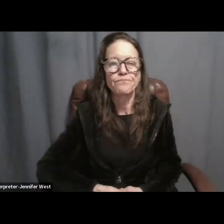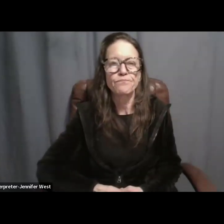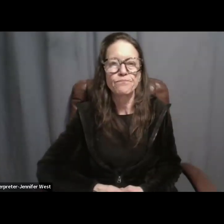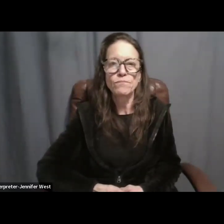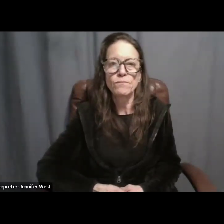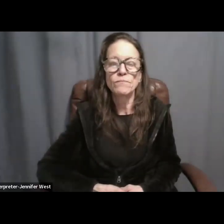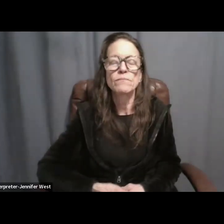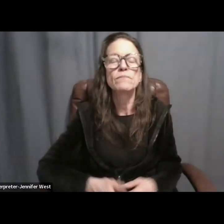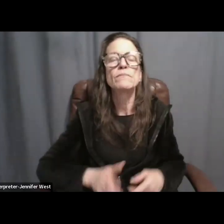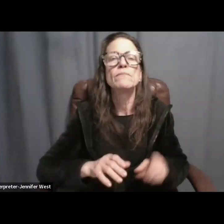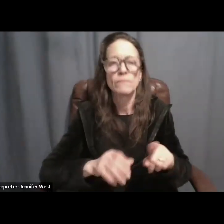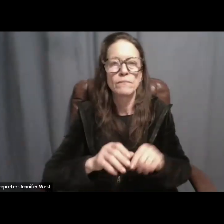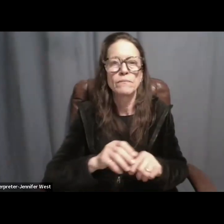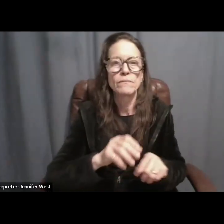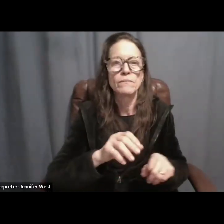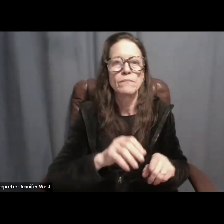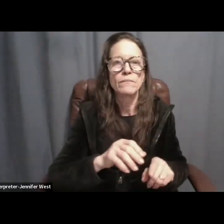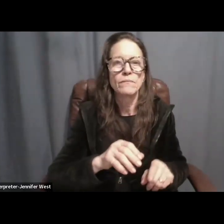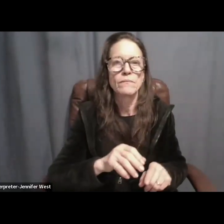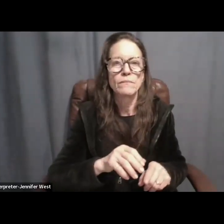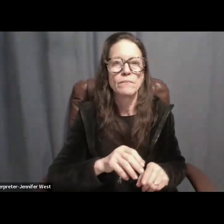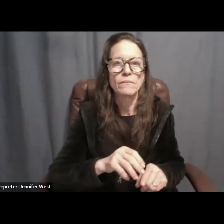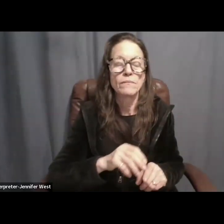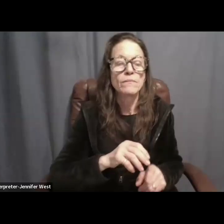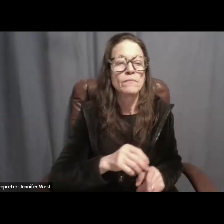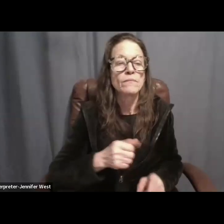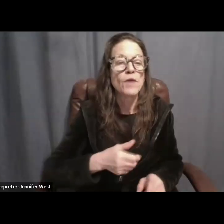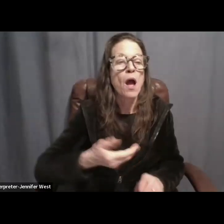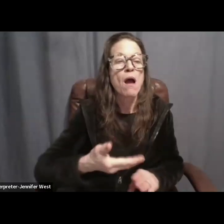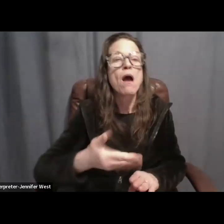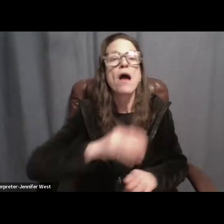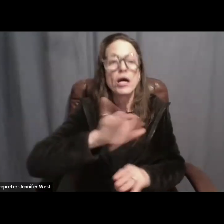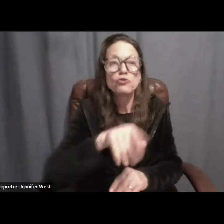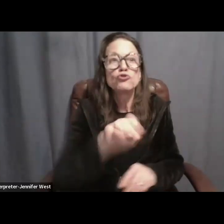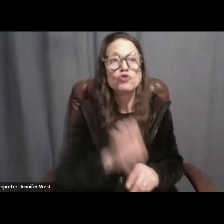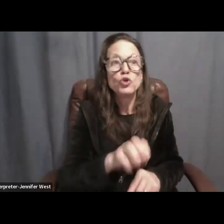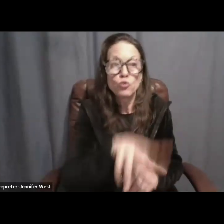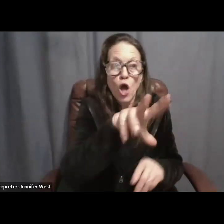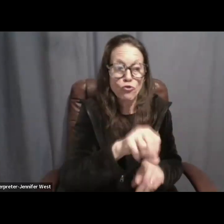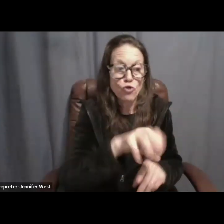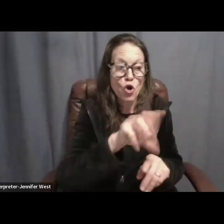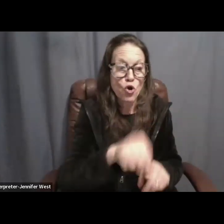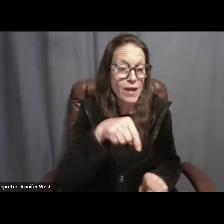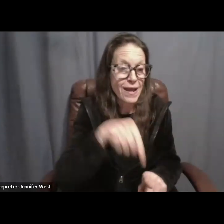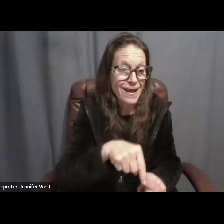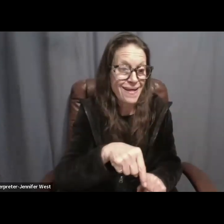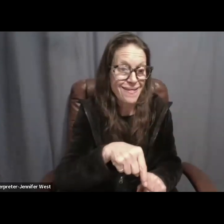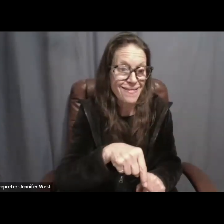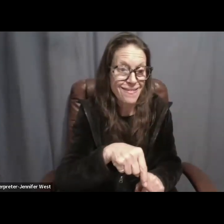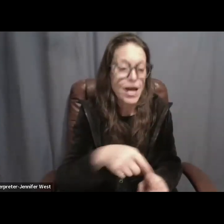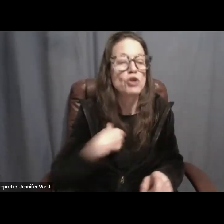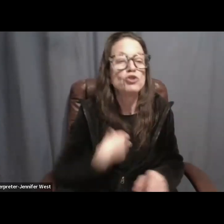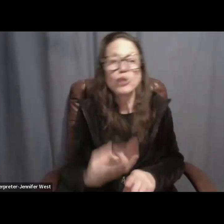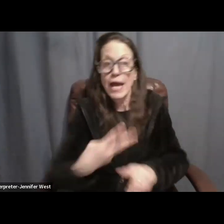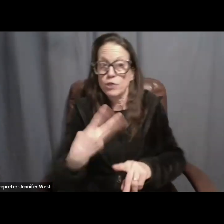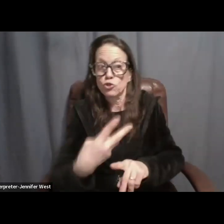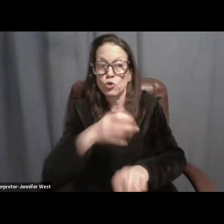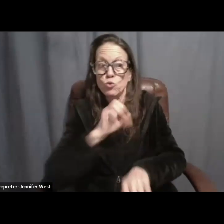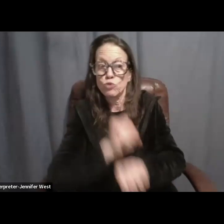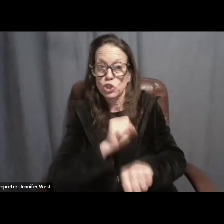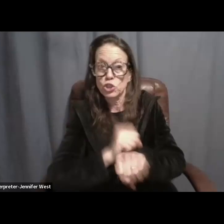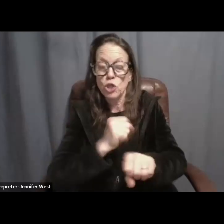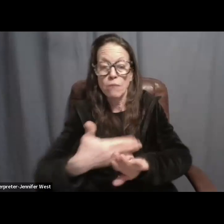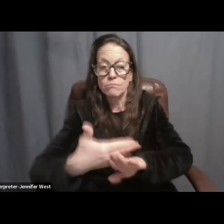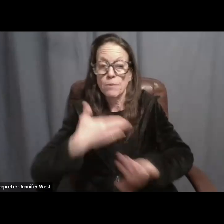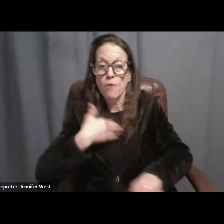June 30th, she had 2 jobs. Now she only has one, because the funding for the program